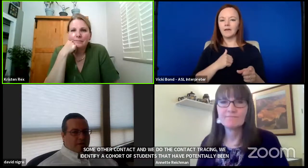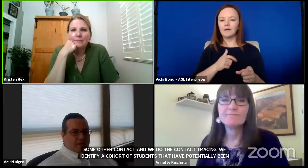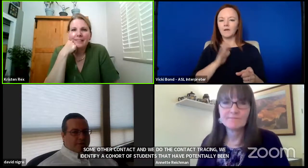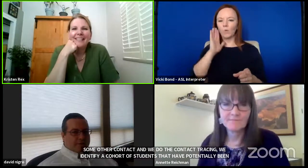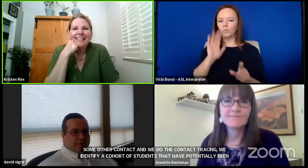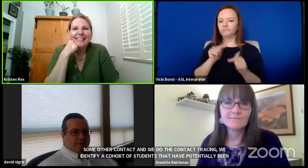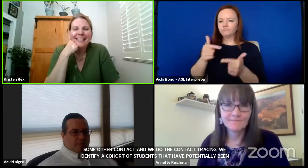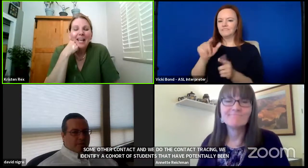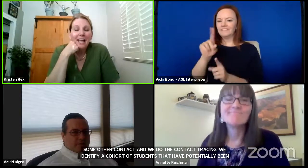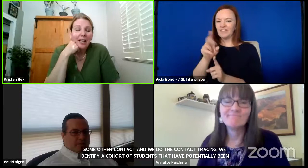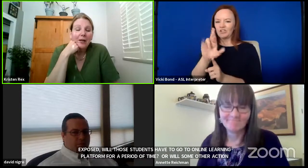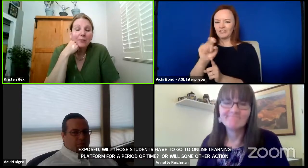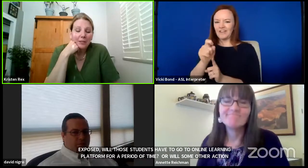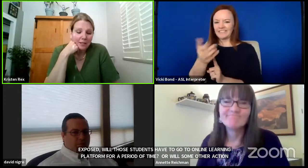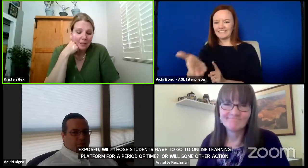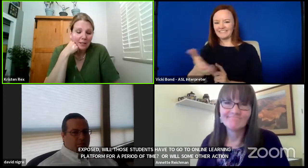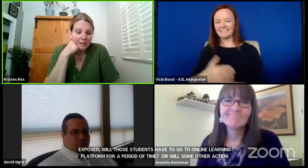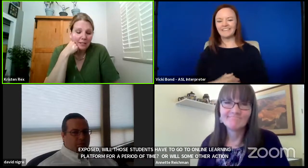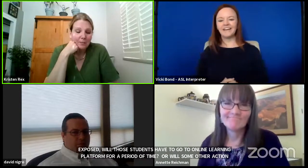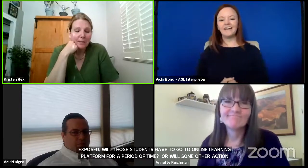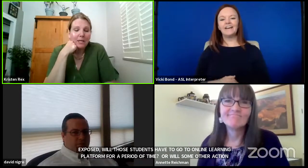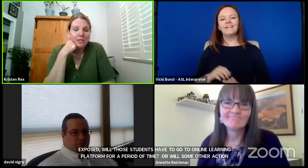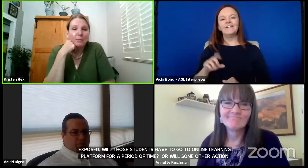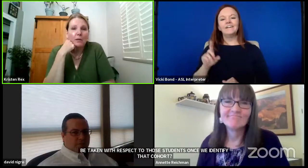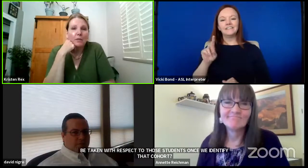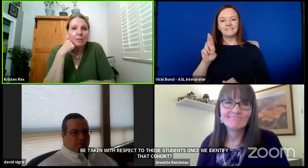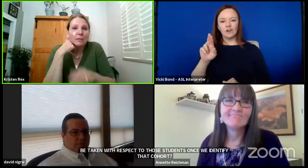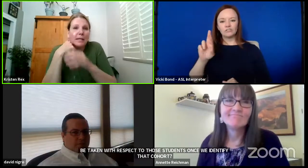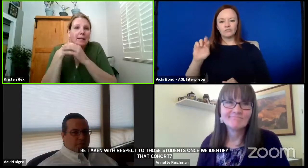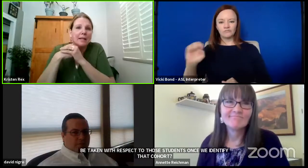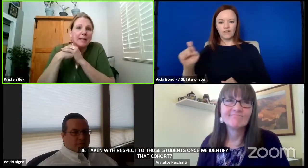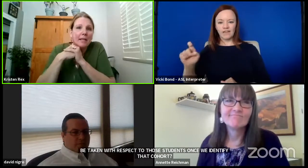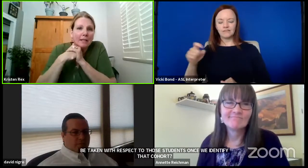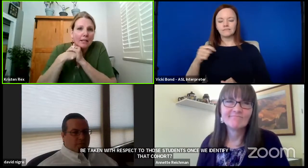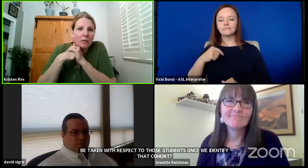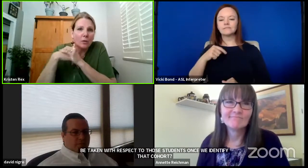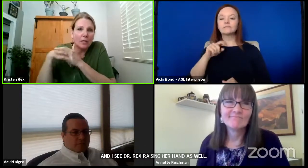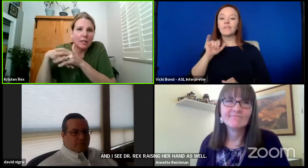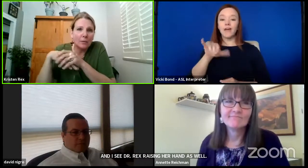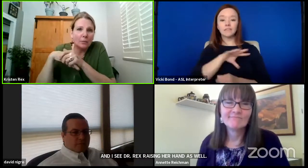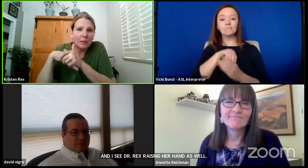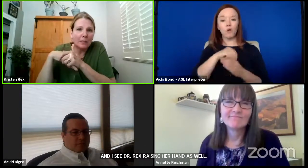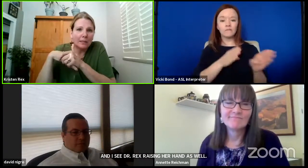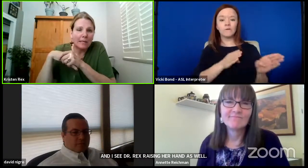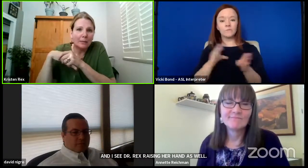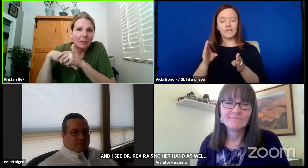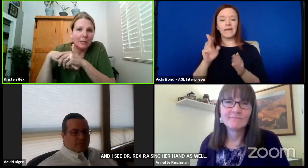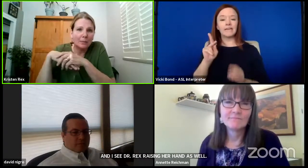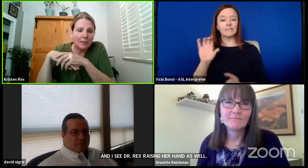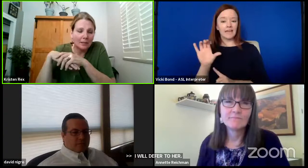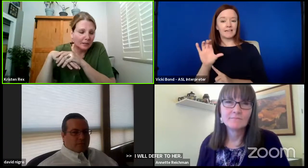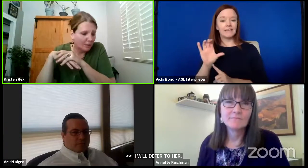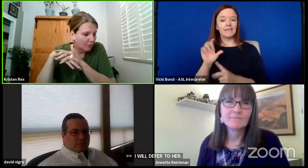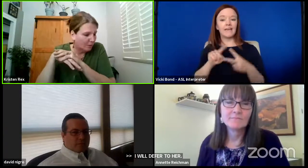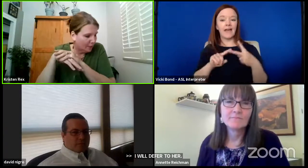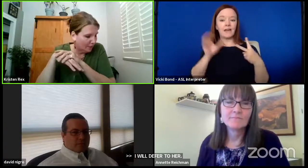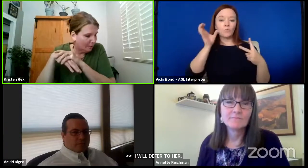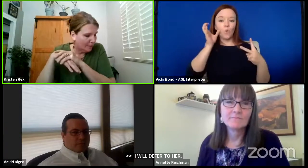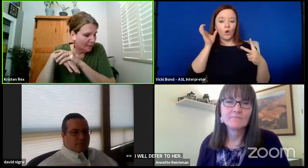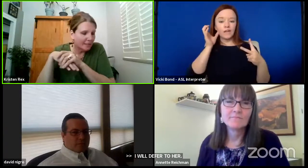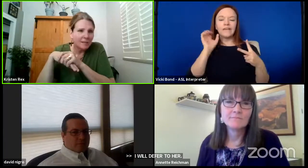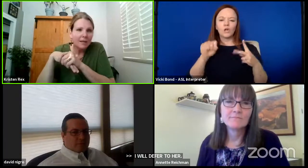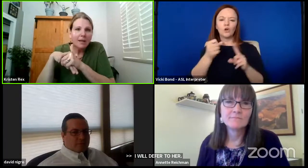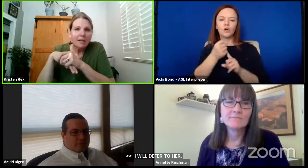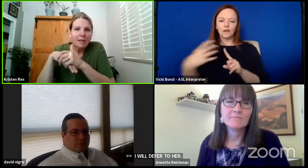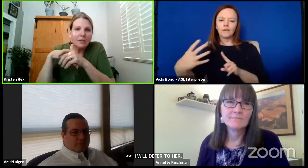her. And I will, it's actually part of a plan that Kelly and Courtney could probably elaborate upon a little bit better.